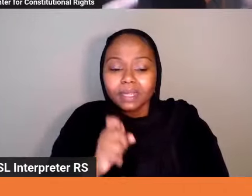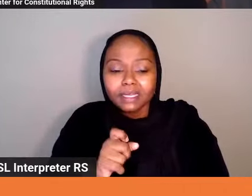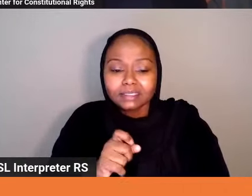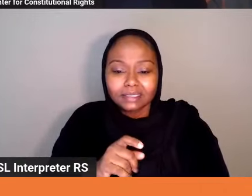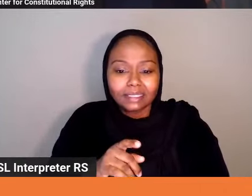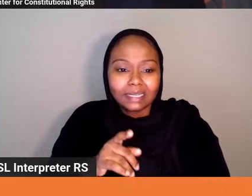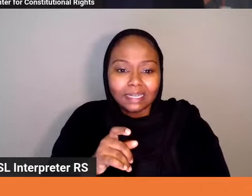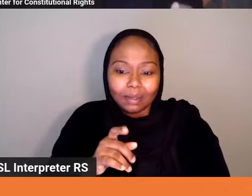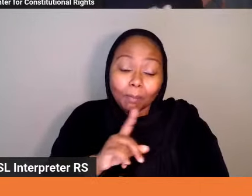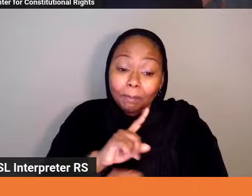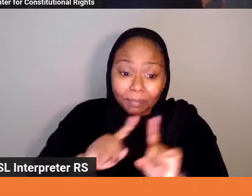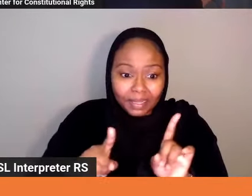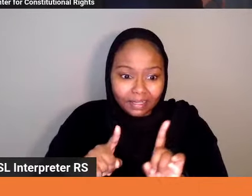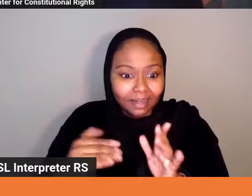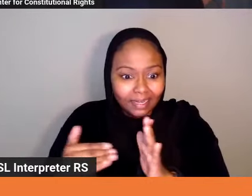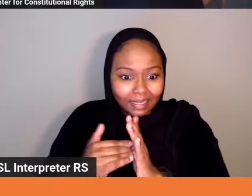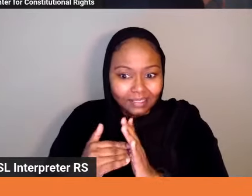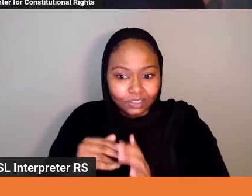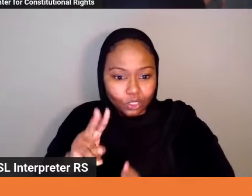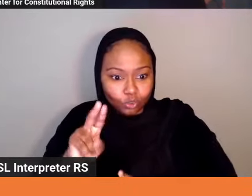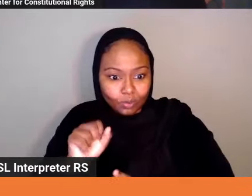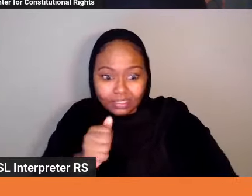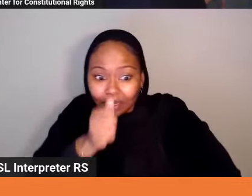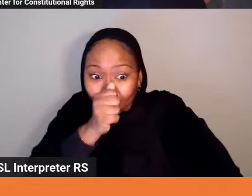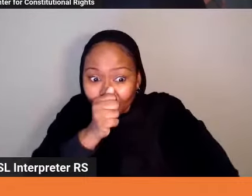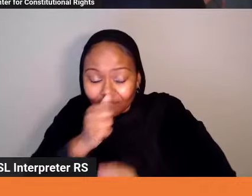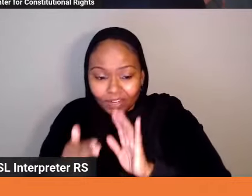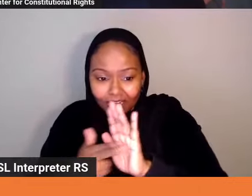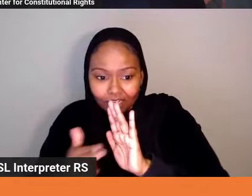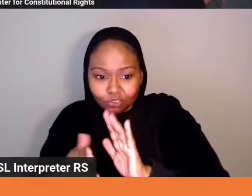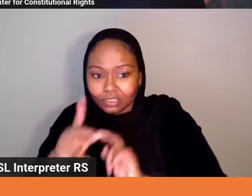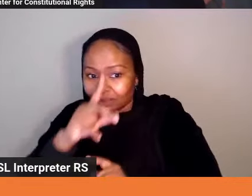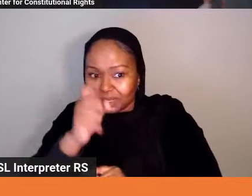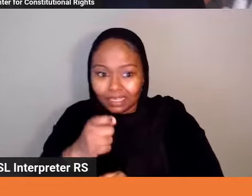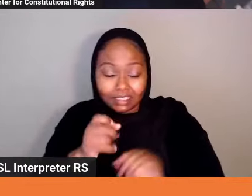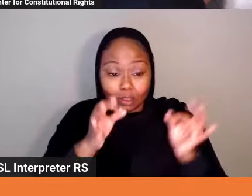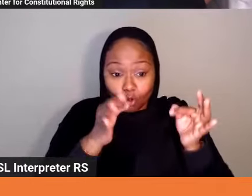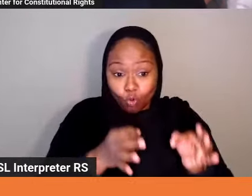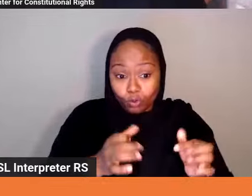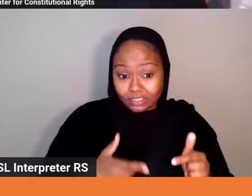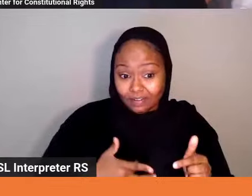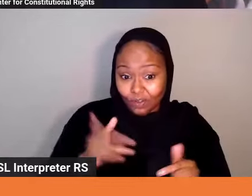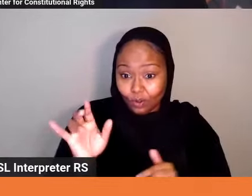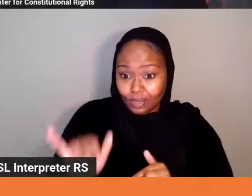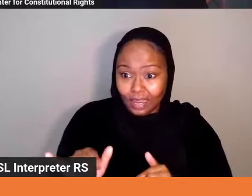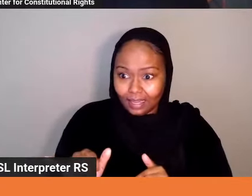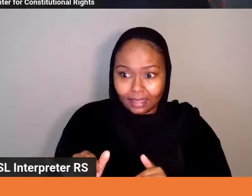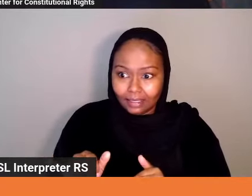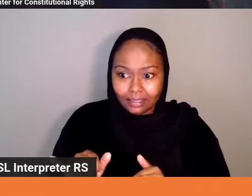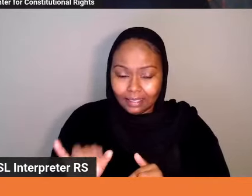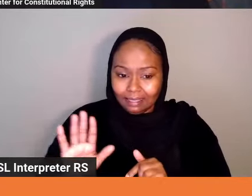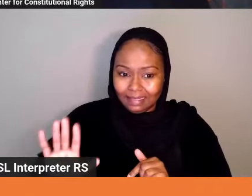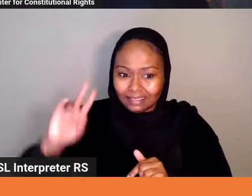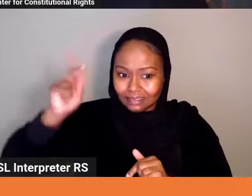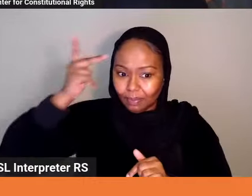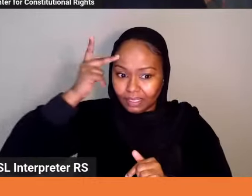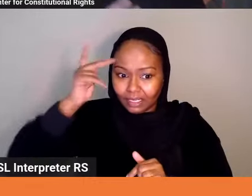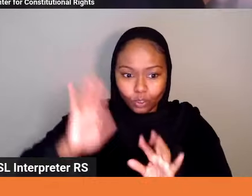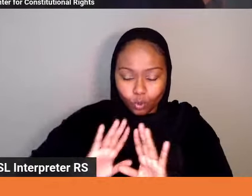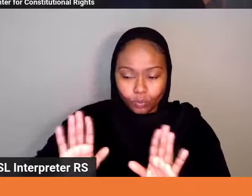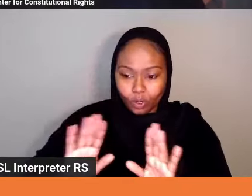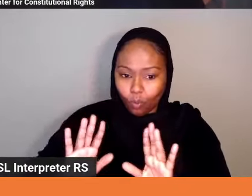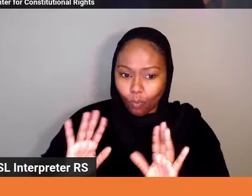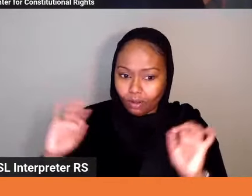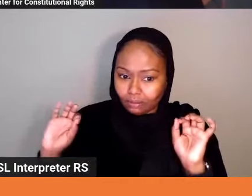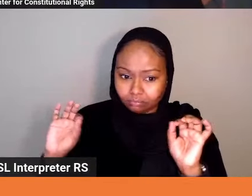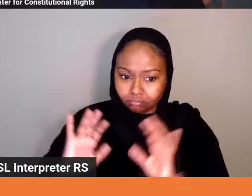was beyond the law, the courts, because it was political in nature. And that